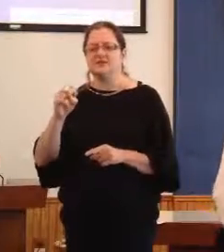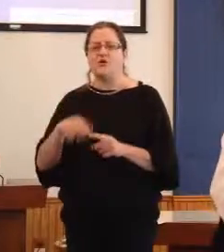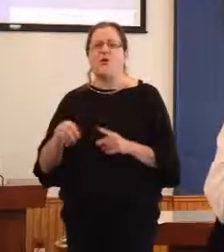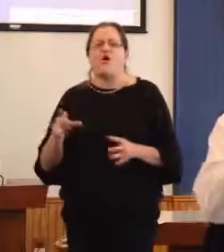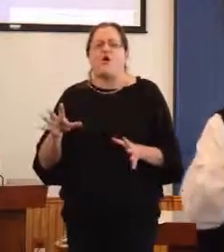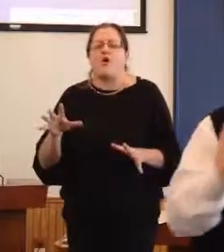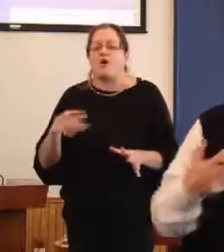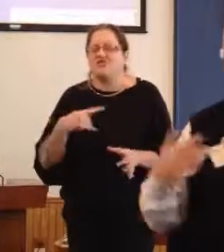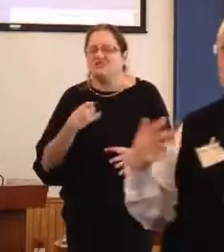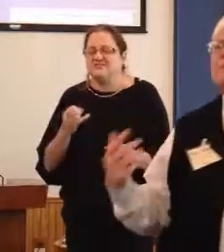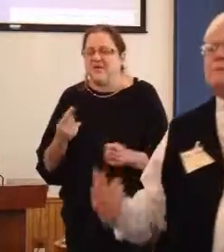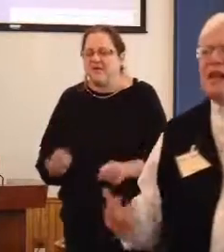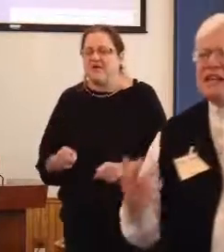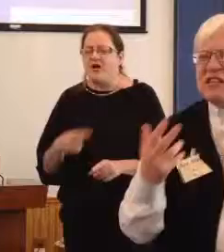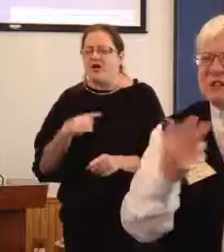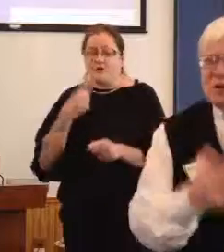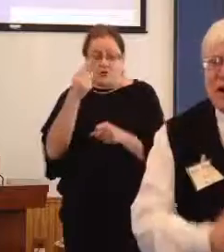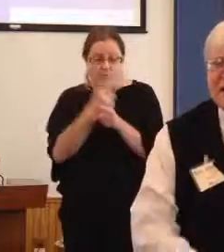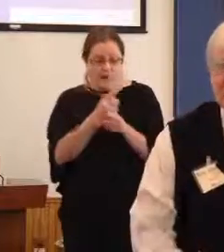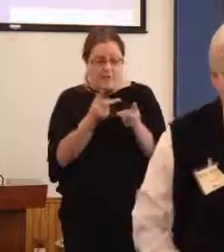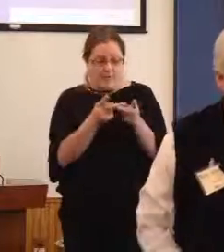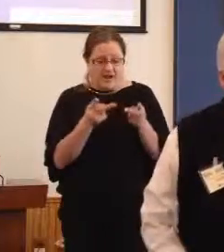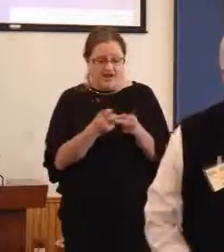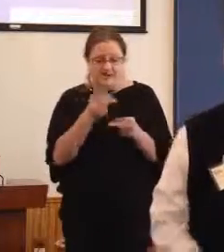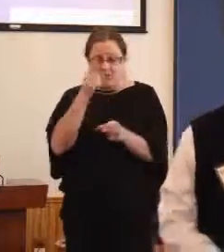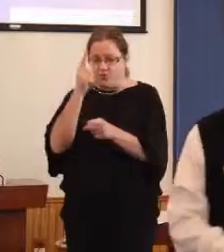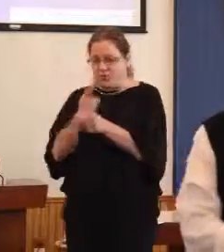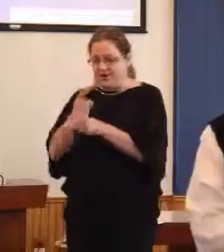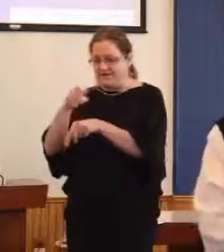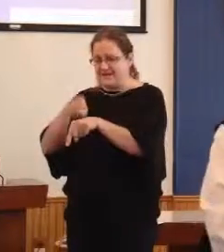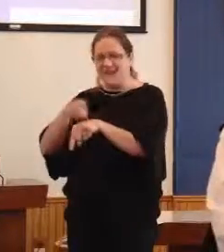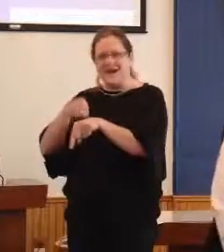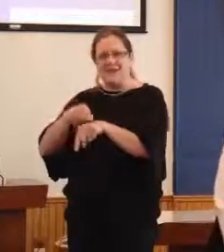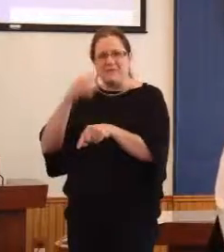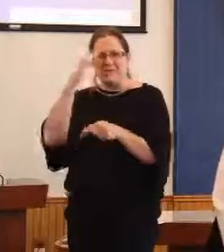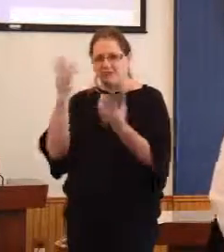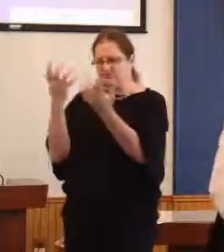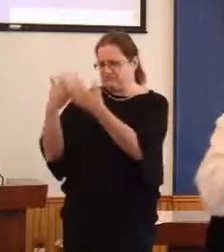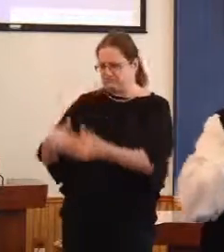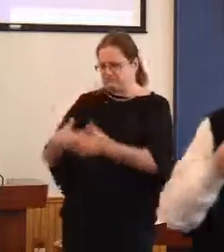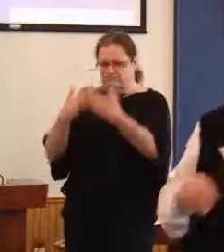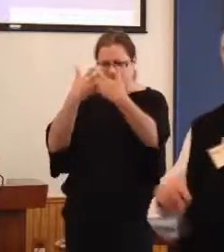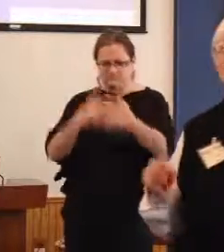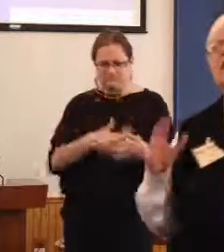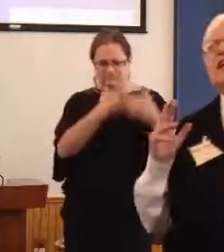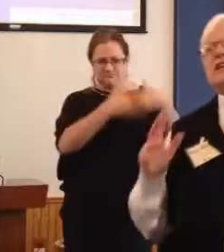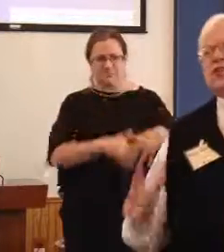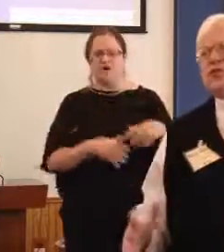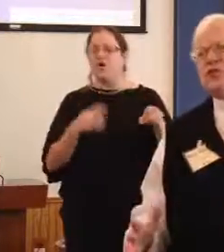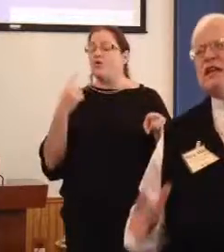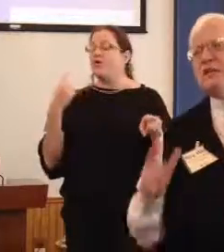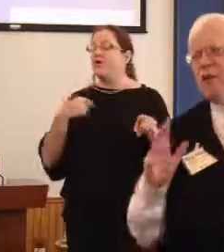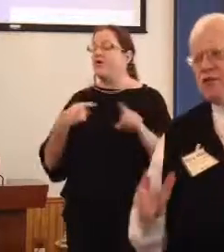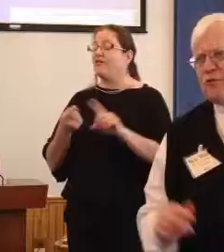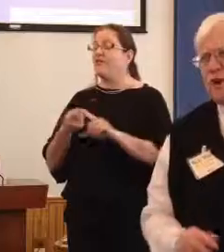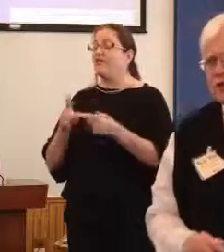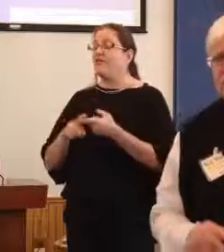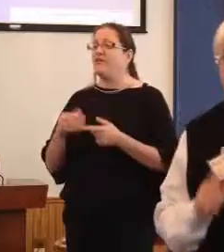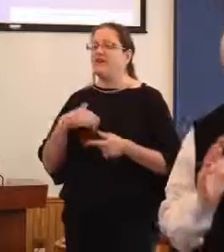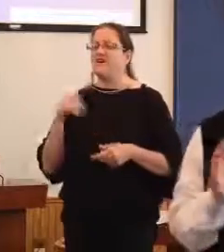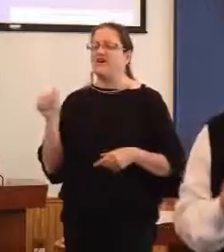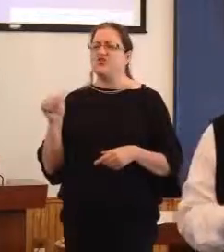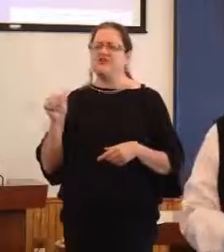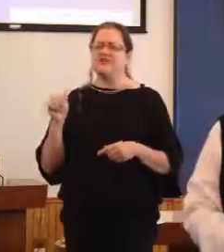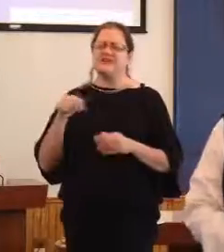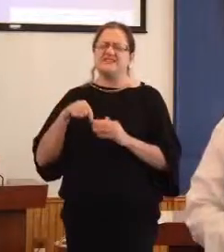happenstance, or being at the right place at the right time. You know, I've got a friend who has extreme